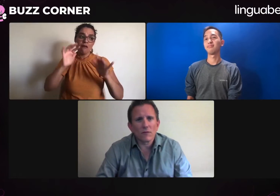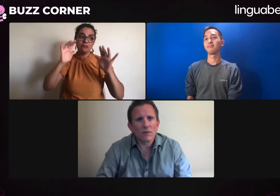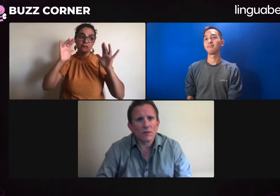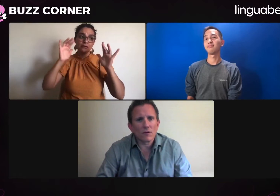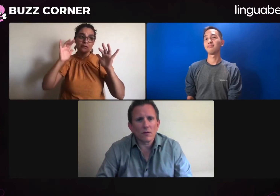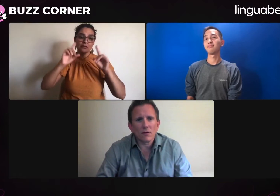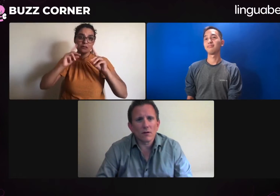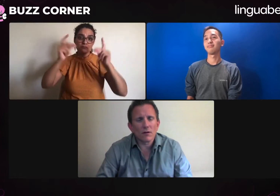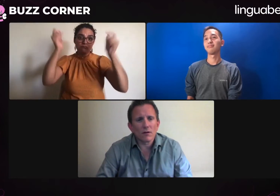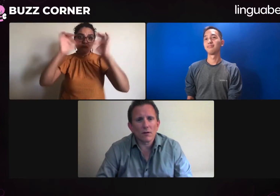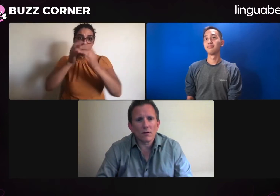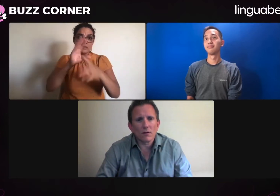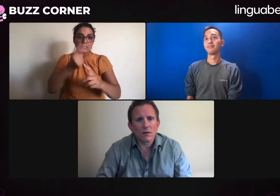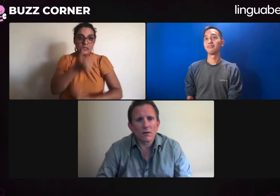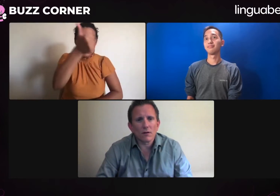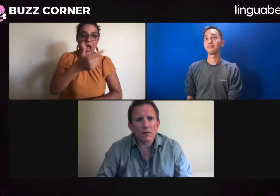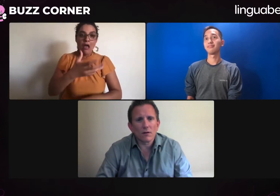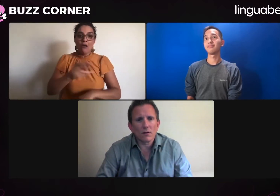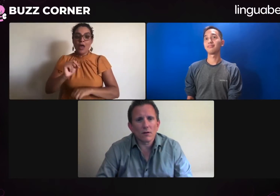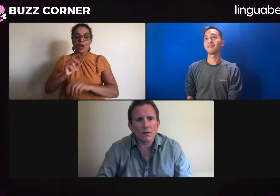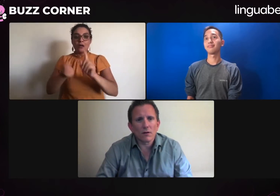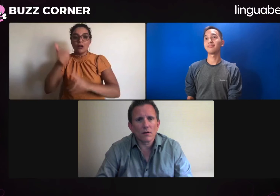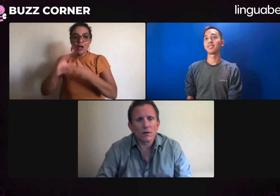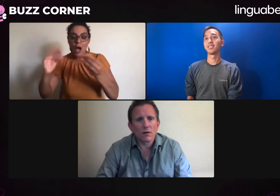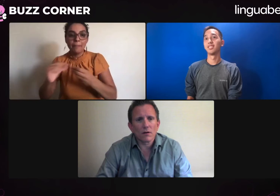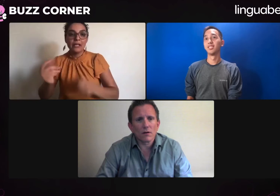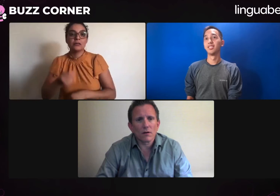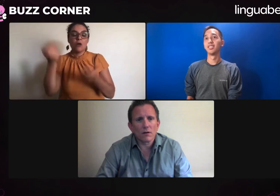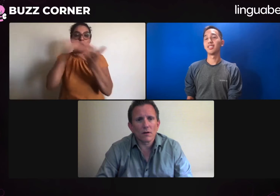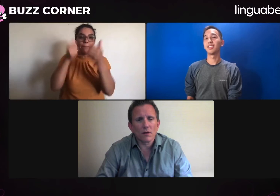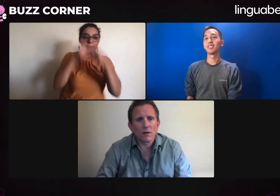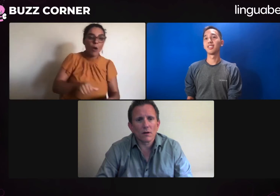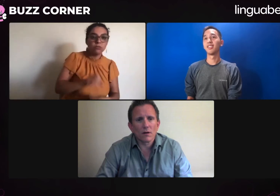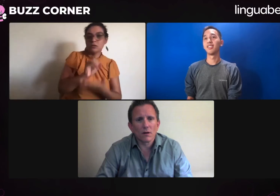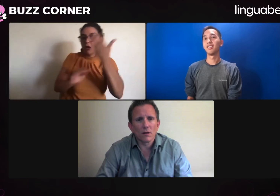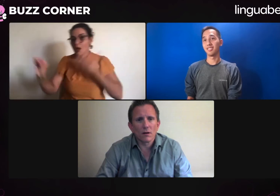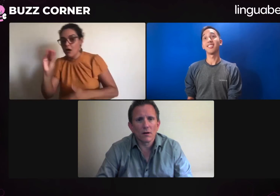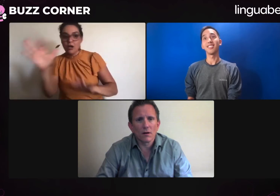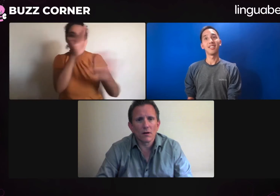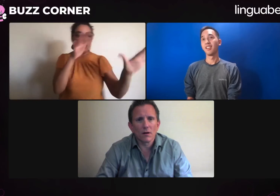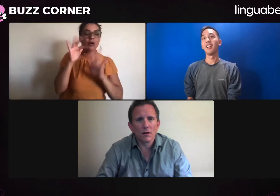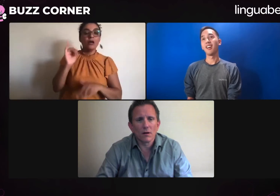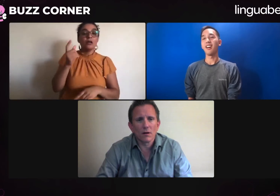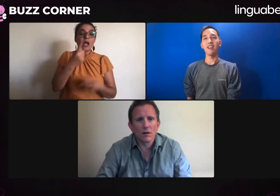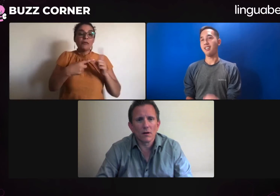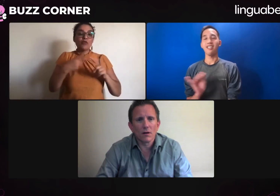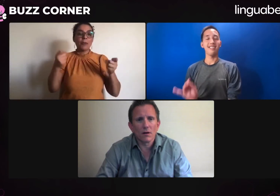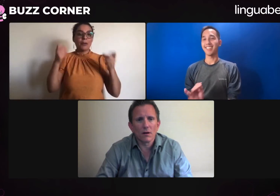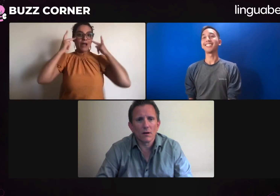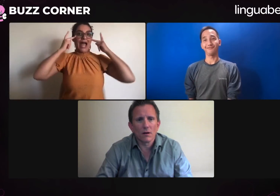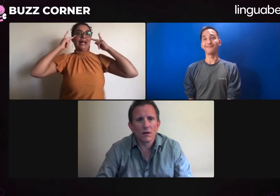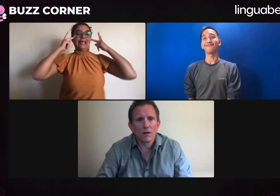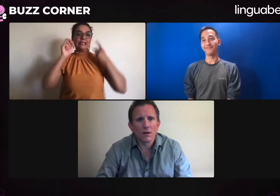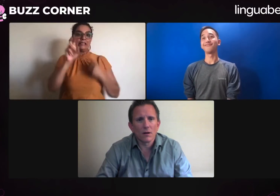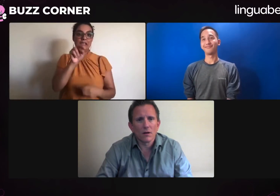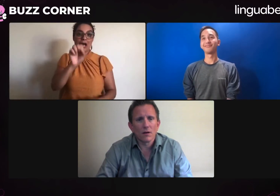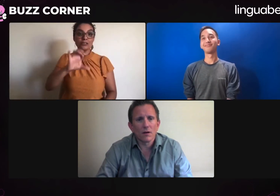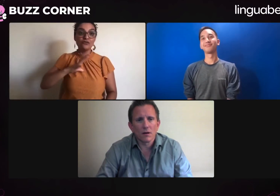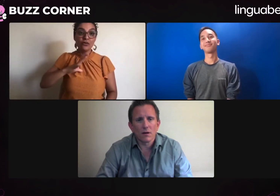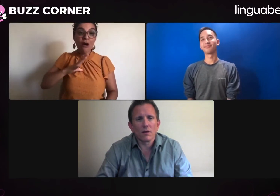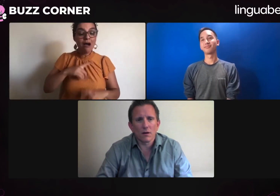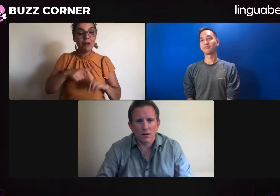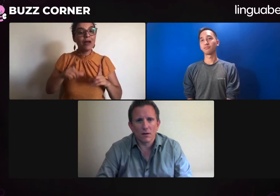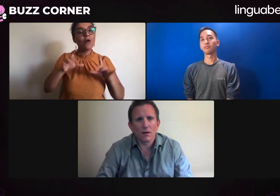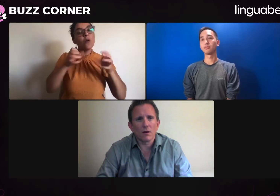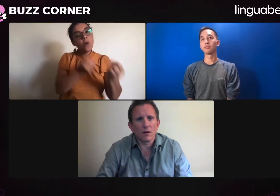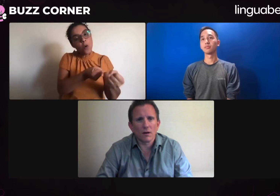that you can do is not to immediately respond and immediately delete the post and then react, but that's from a place